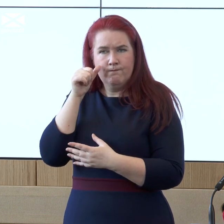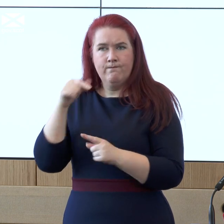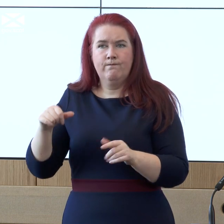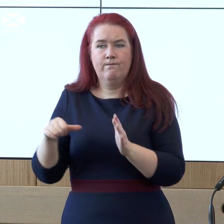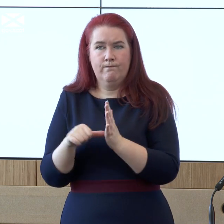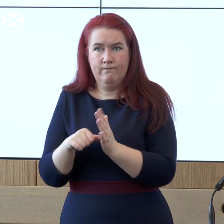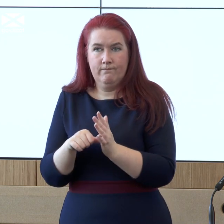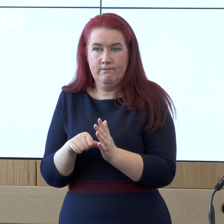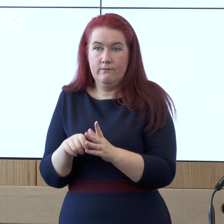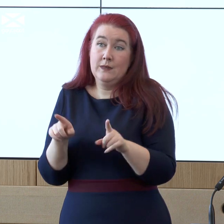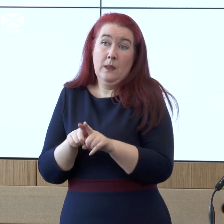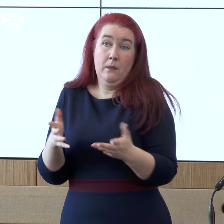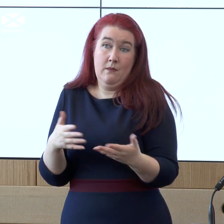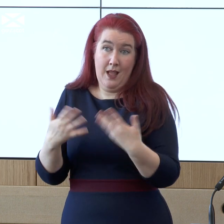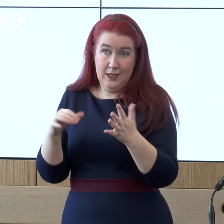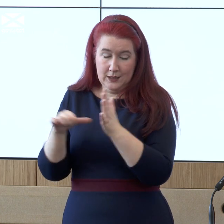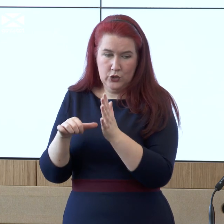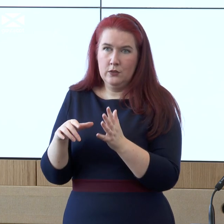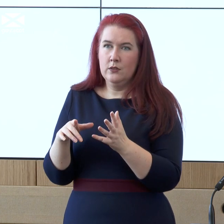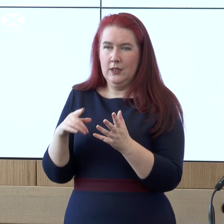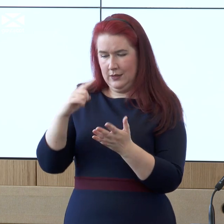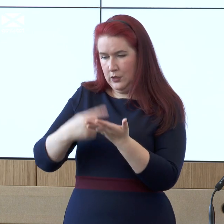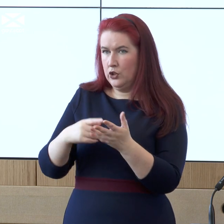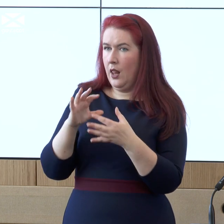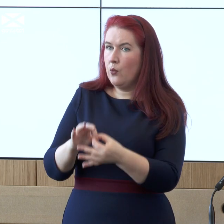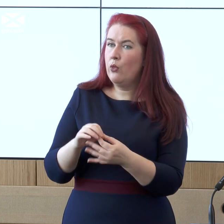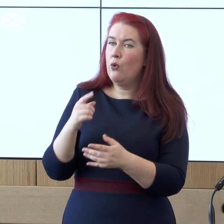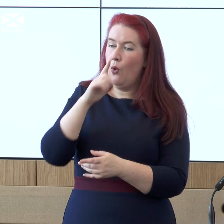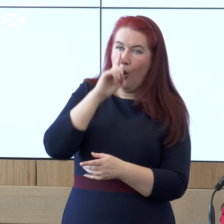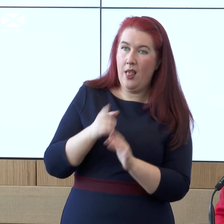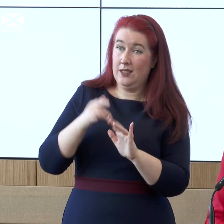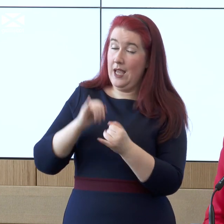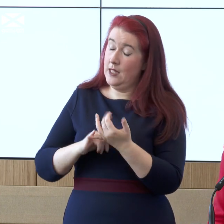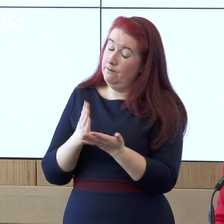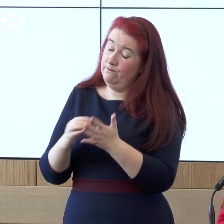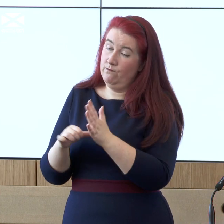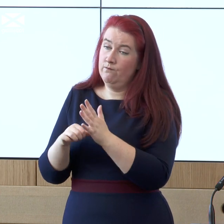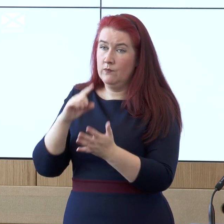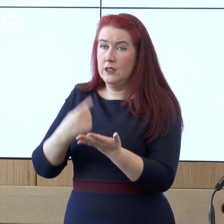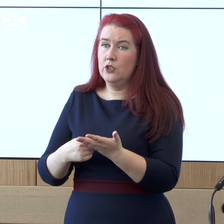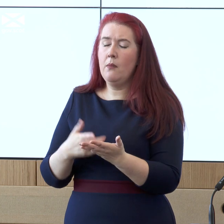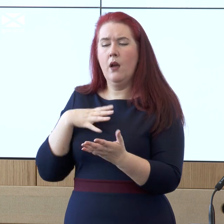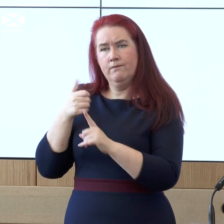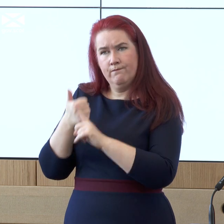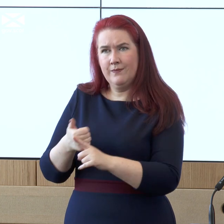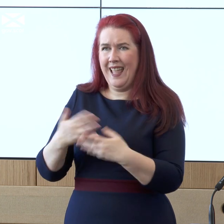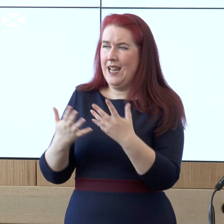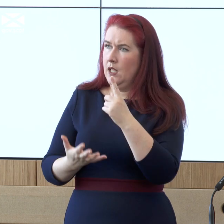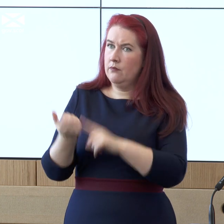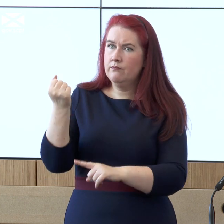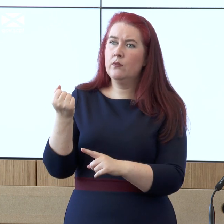as the decisions on oil and gas undoubtedly are. We will do everything we can to support an outcome that will keep alive